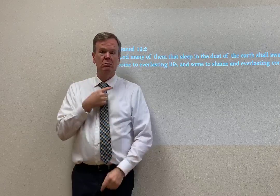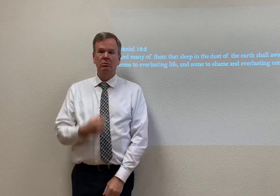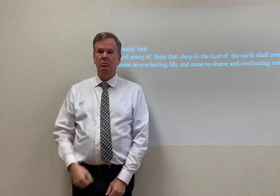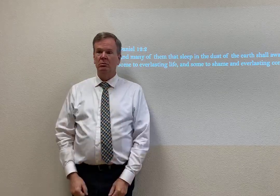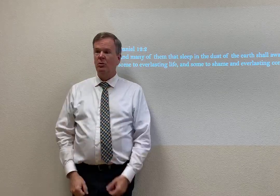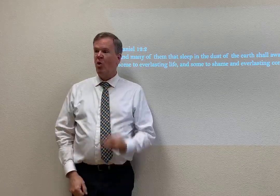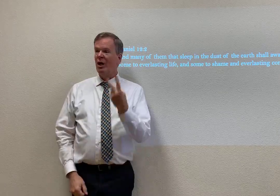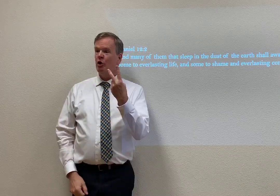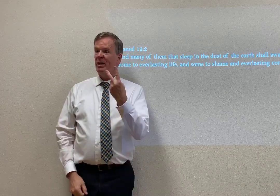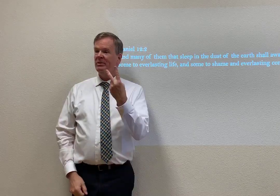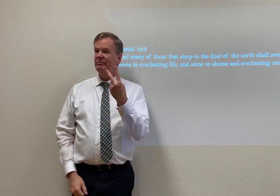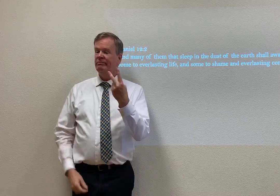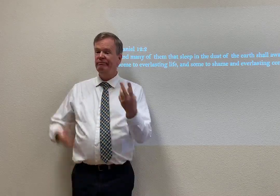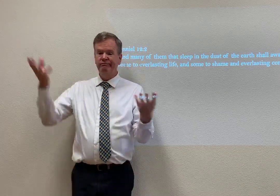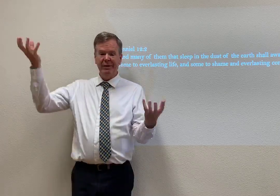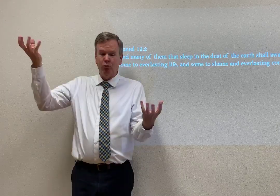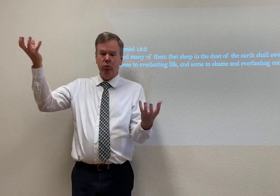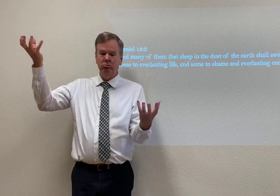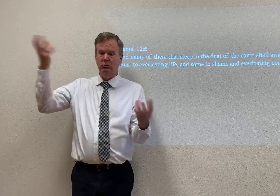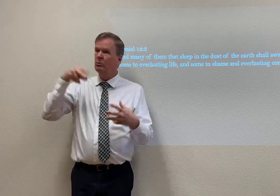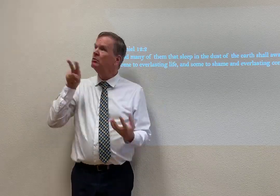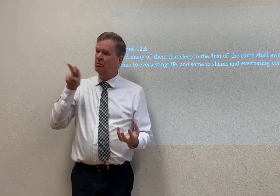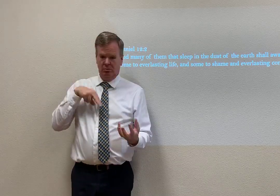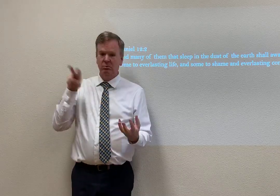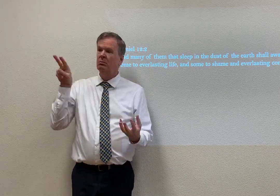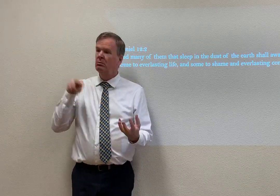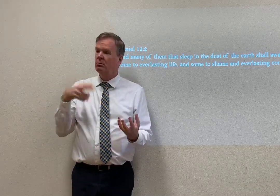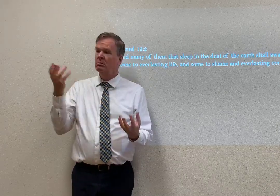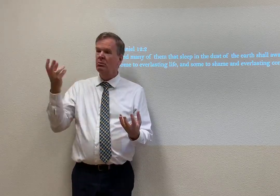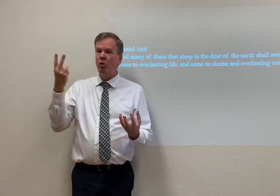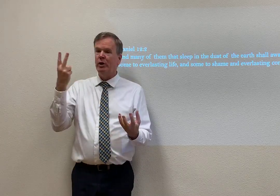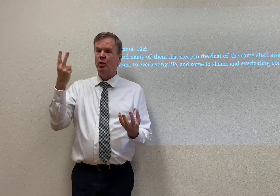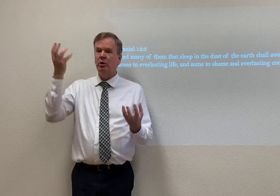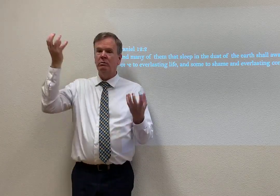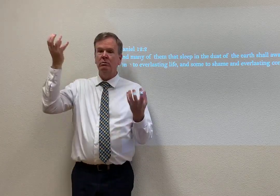are two places, not three, there are only two places to go, up or down.